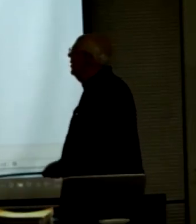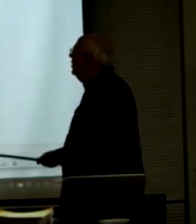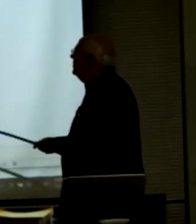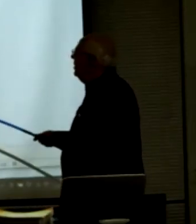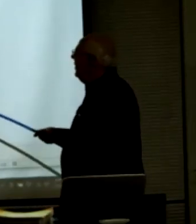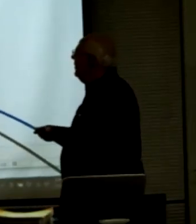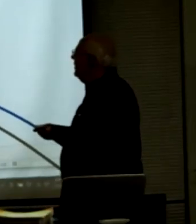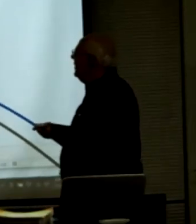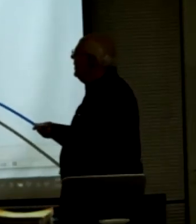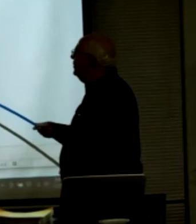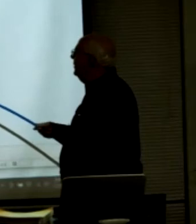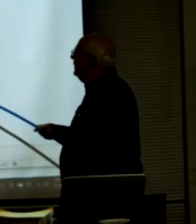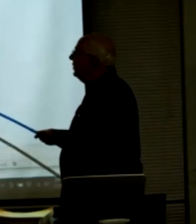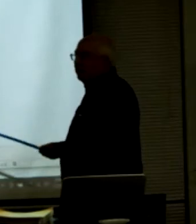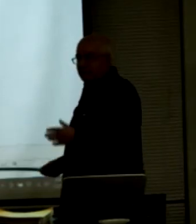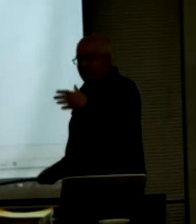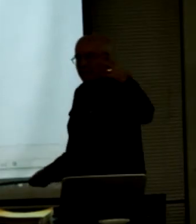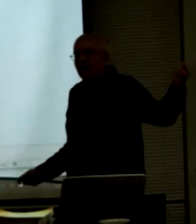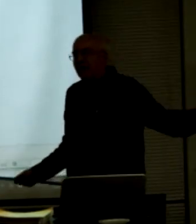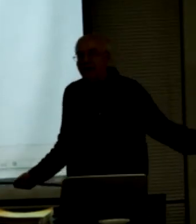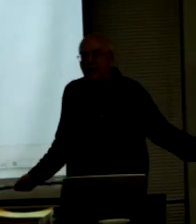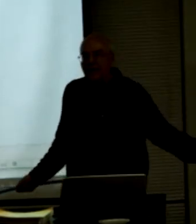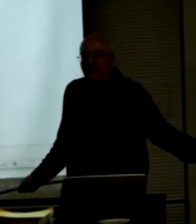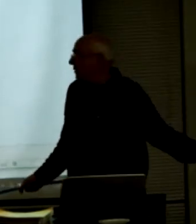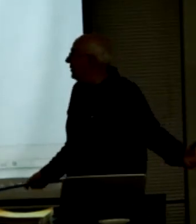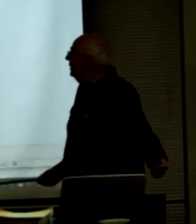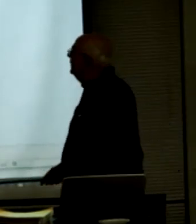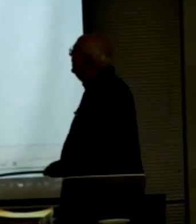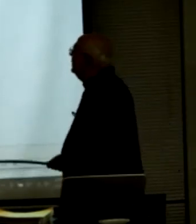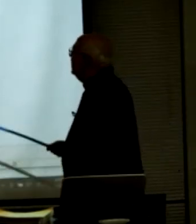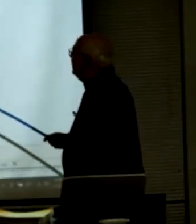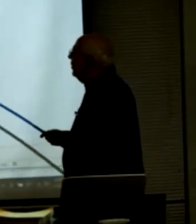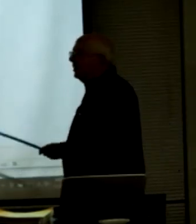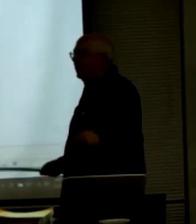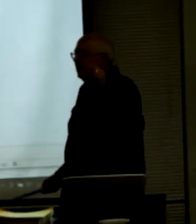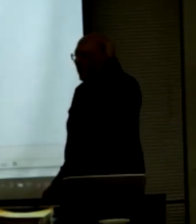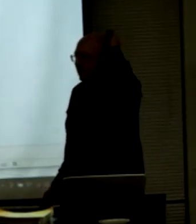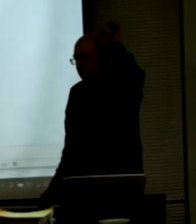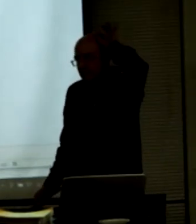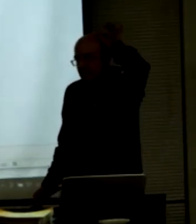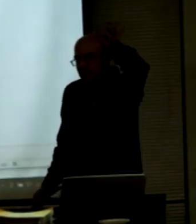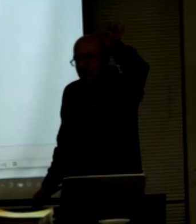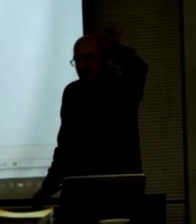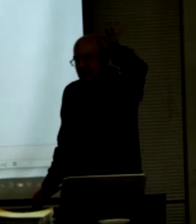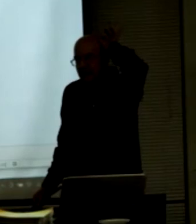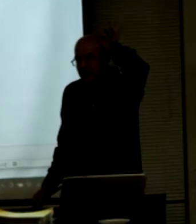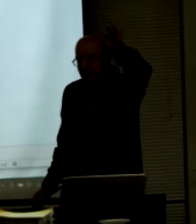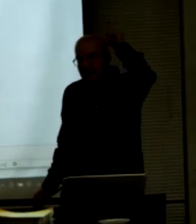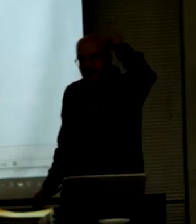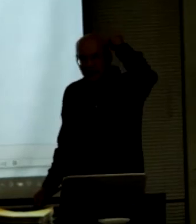So some have hearing aids. Some of us have hearing aids too. So some have cochlear implants. That's the incision